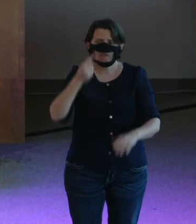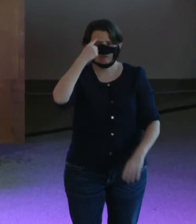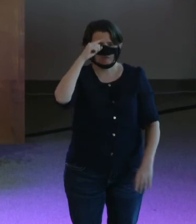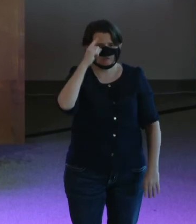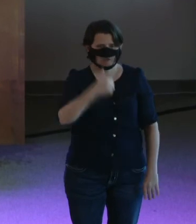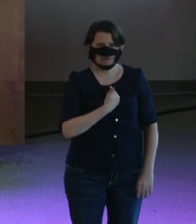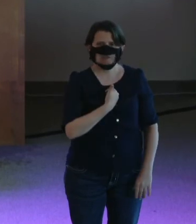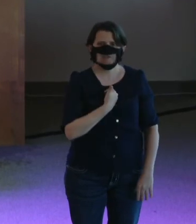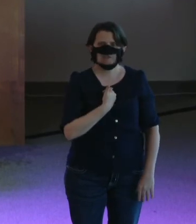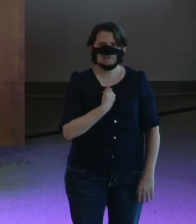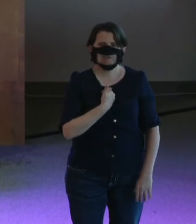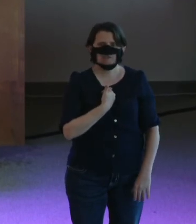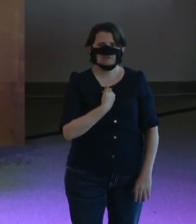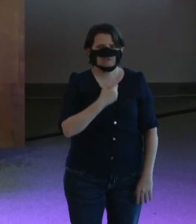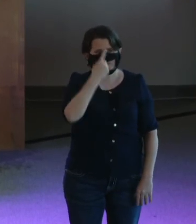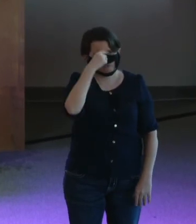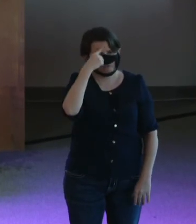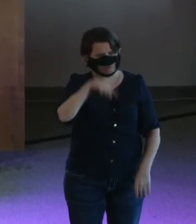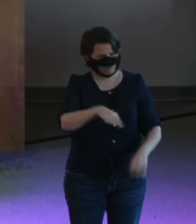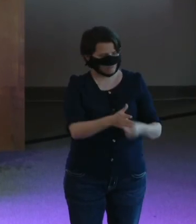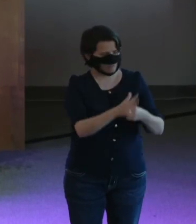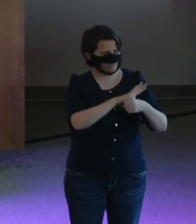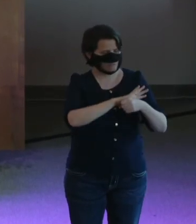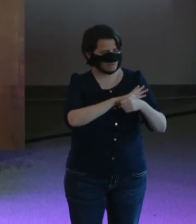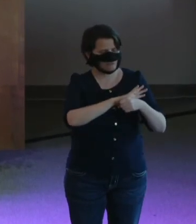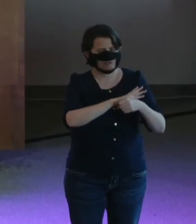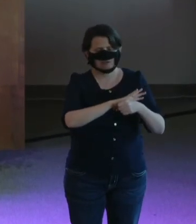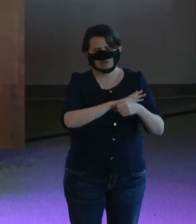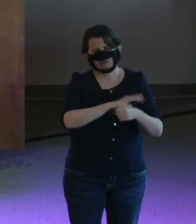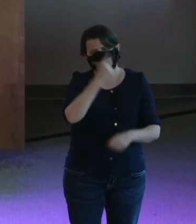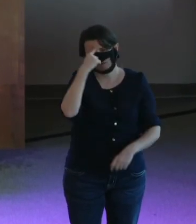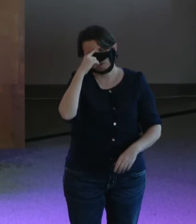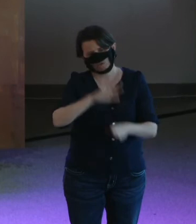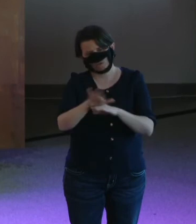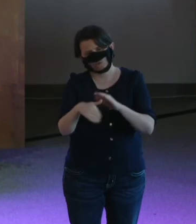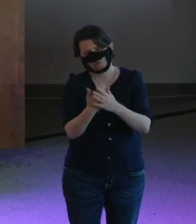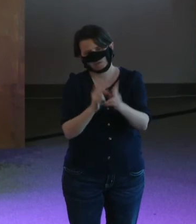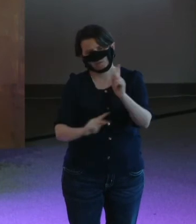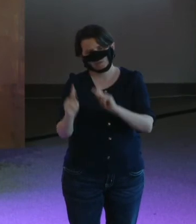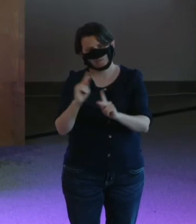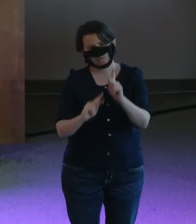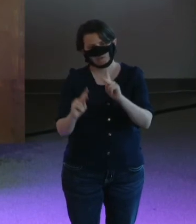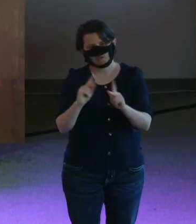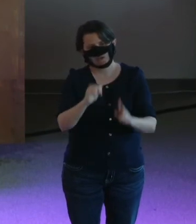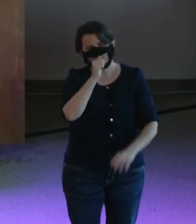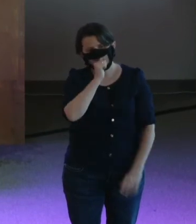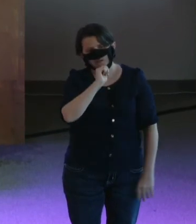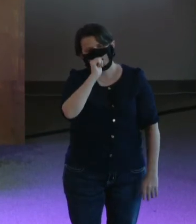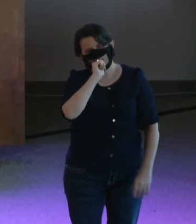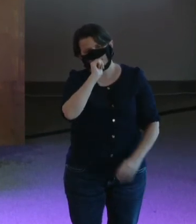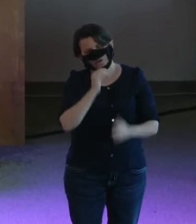ourselves, for this pandemic, for everyone dealing with it in their own